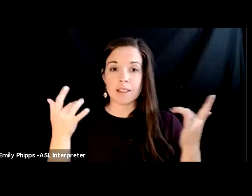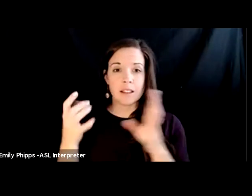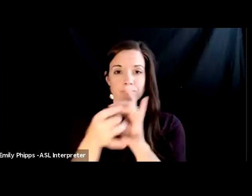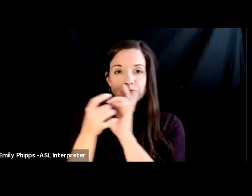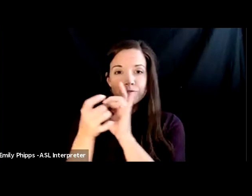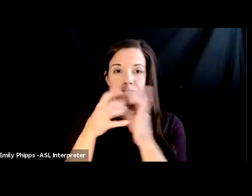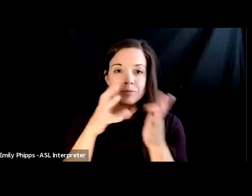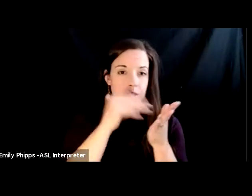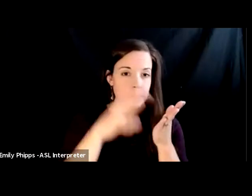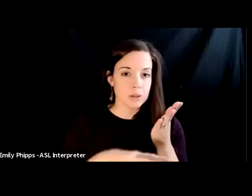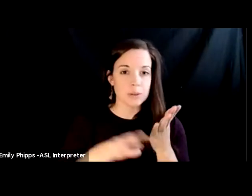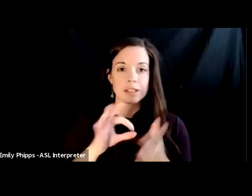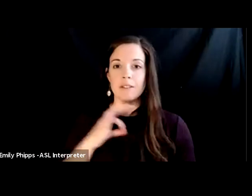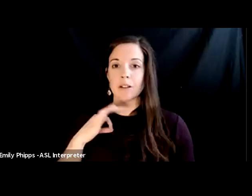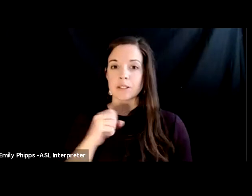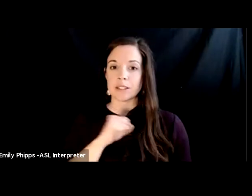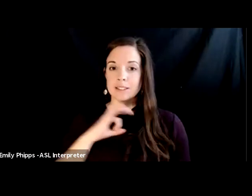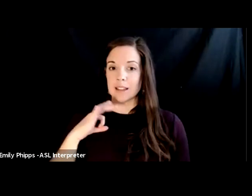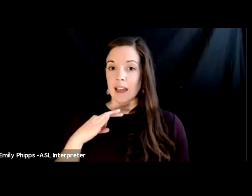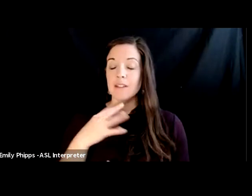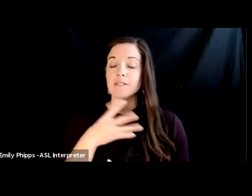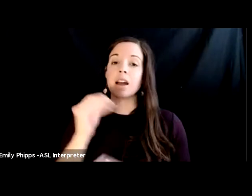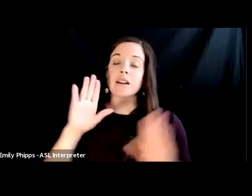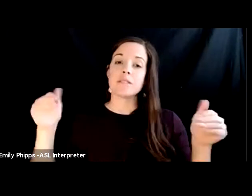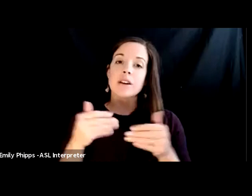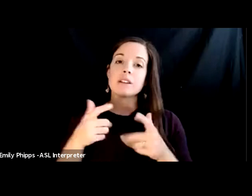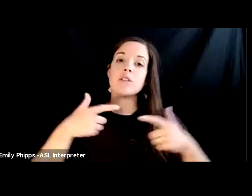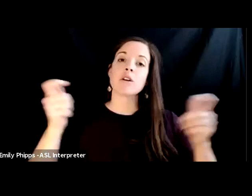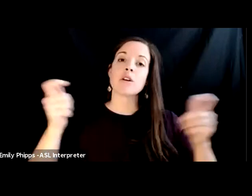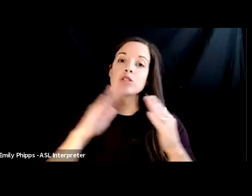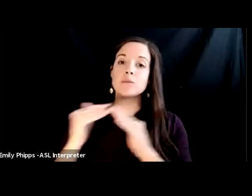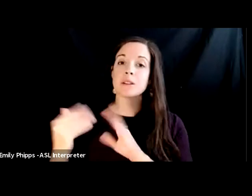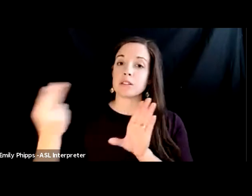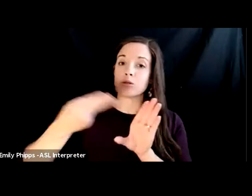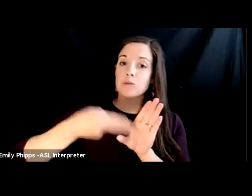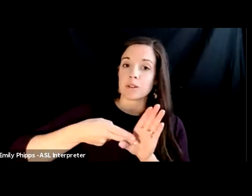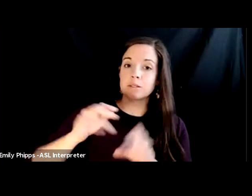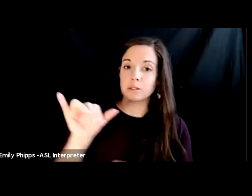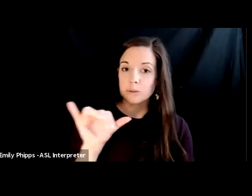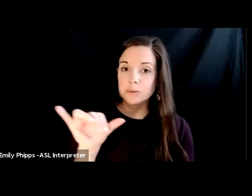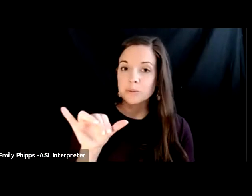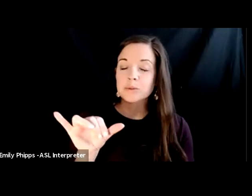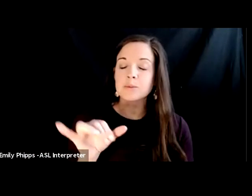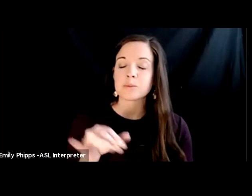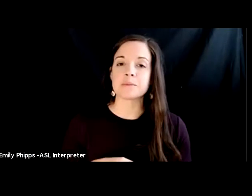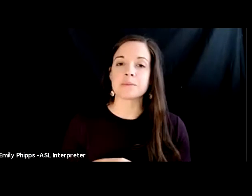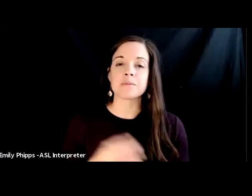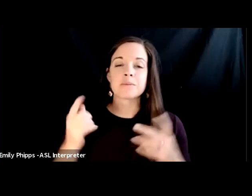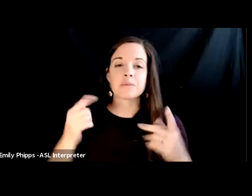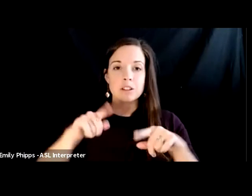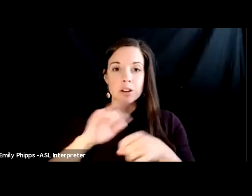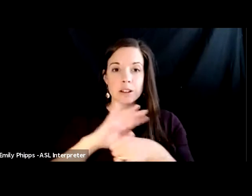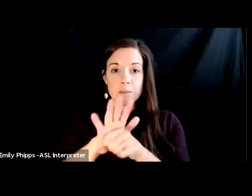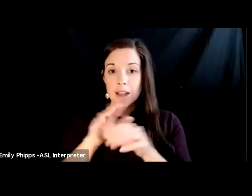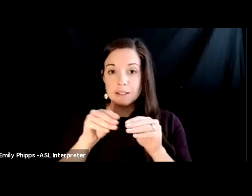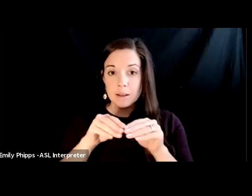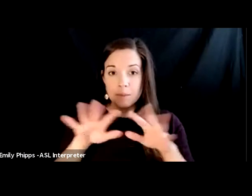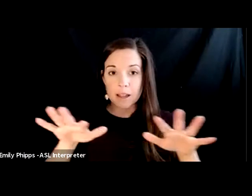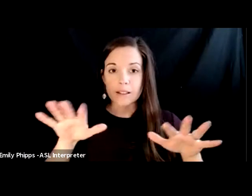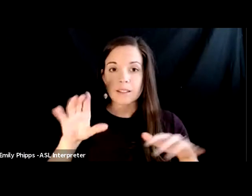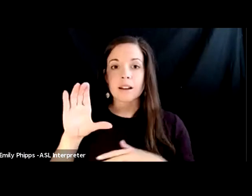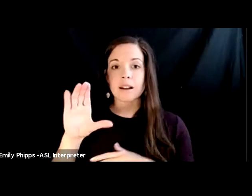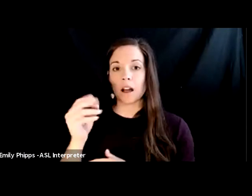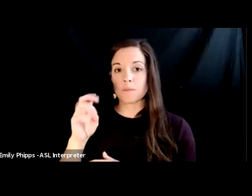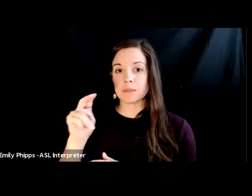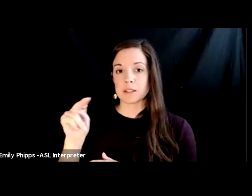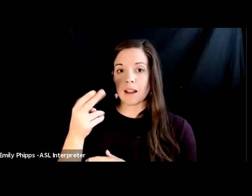students, faculty, and staff and invites the larger community to join us. Throughout the pandemic, the Common Hour has continued